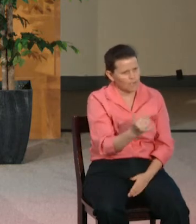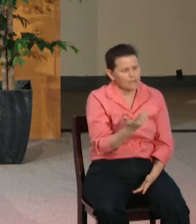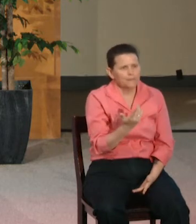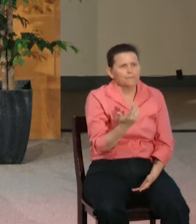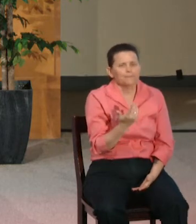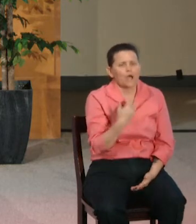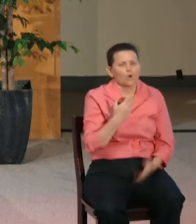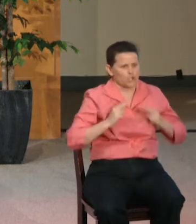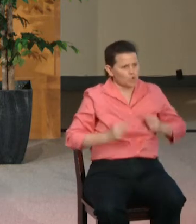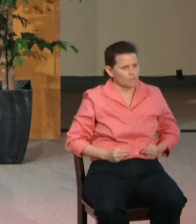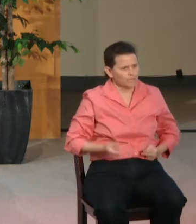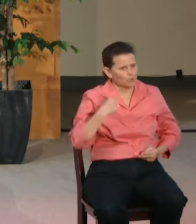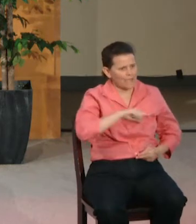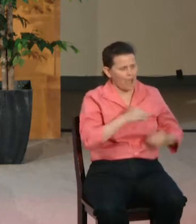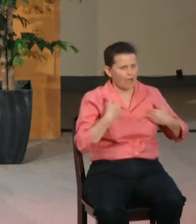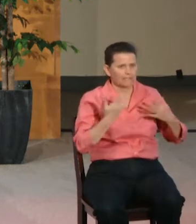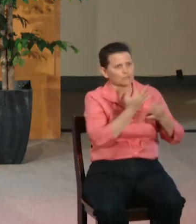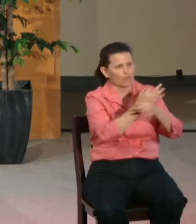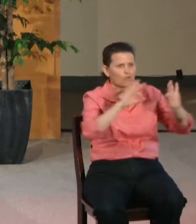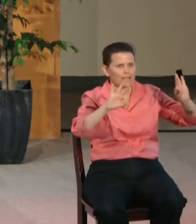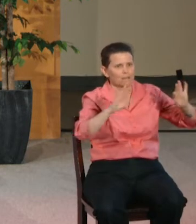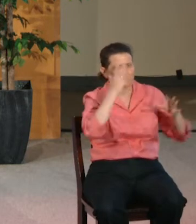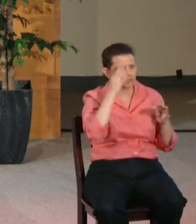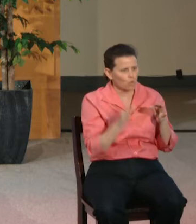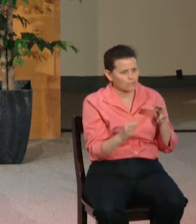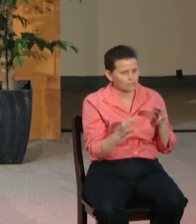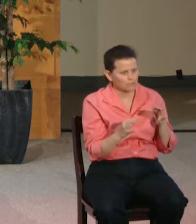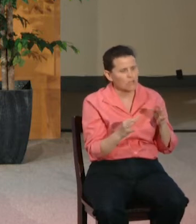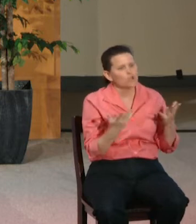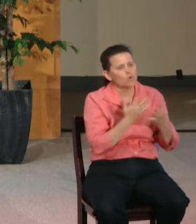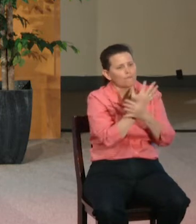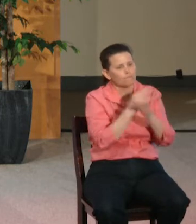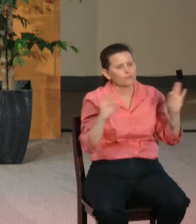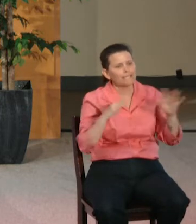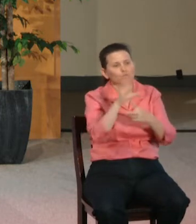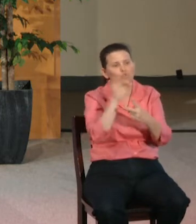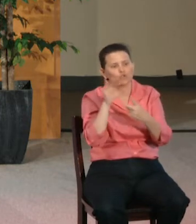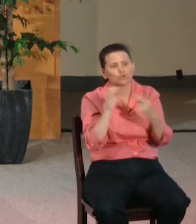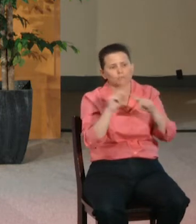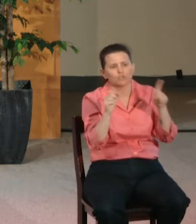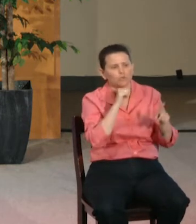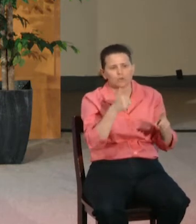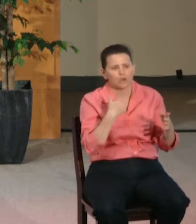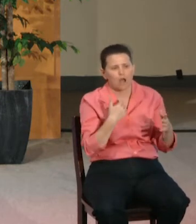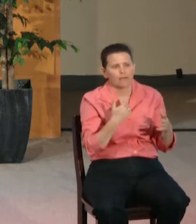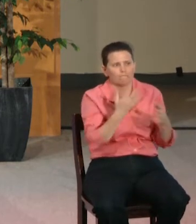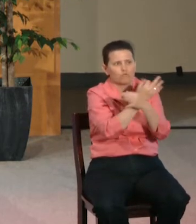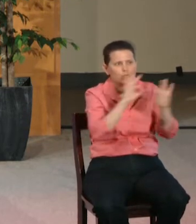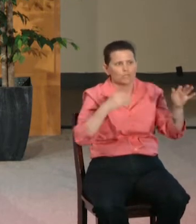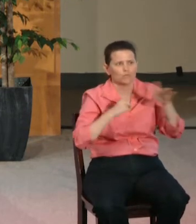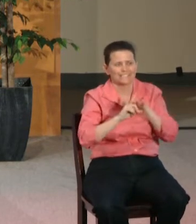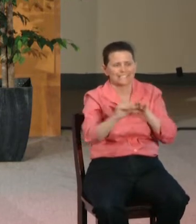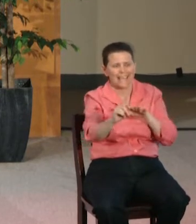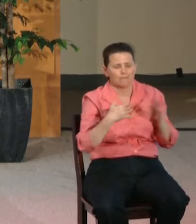choice. I like to say that you are free to choose, but you're not free to escape the consequences of the choices that you put into motion, right? You